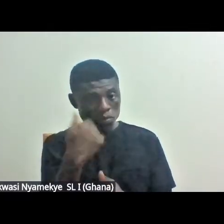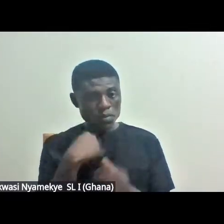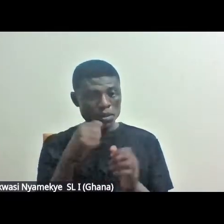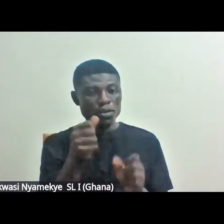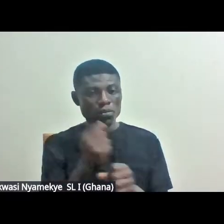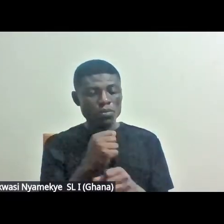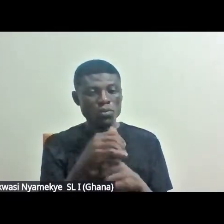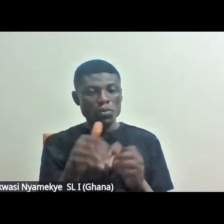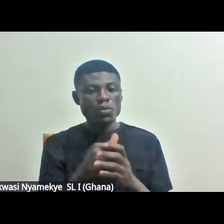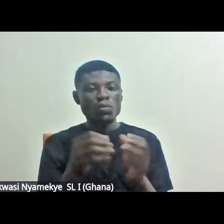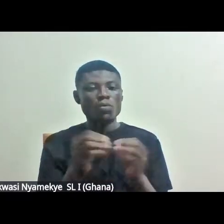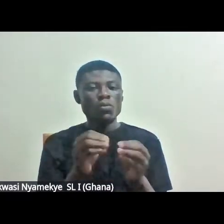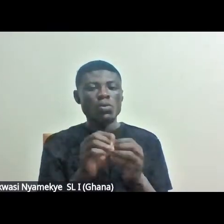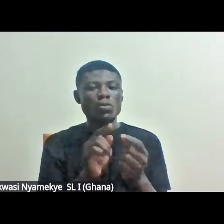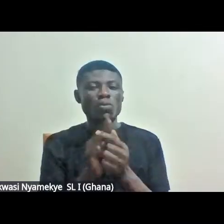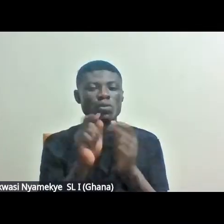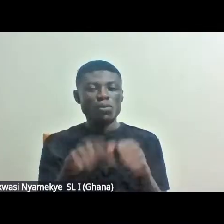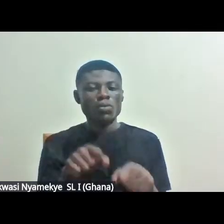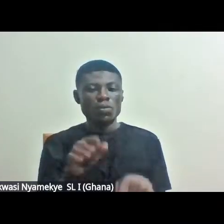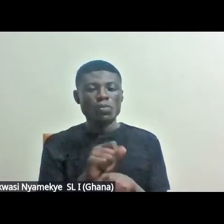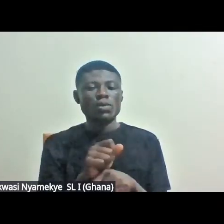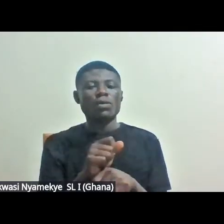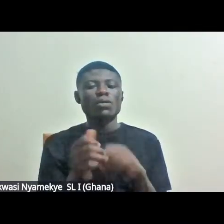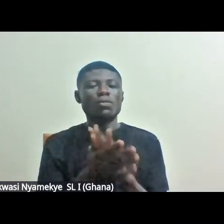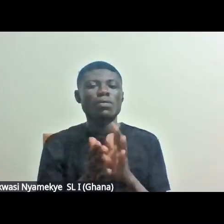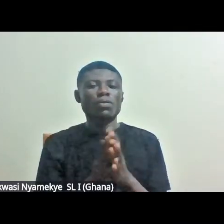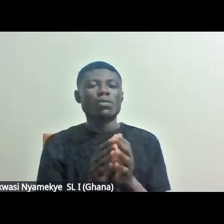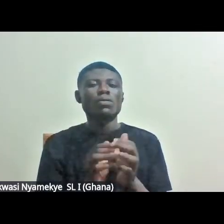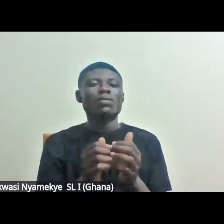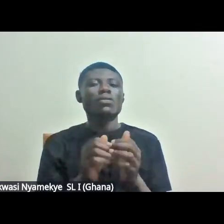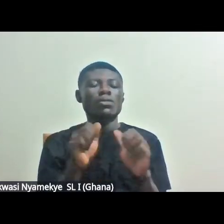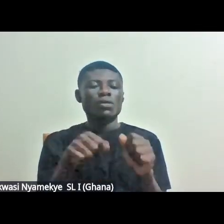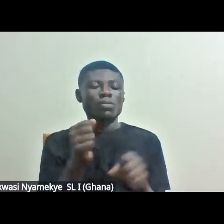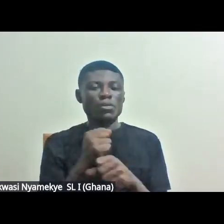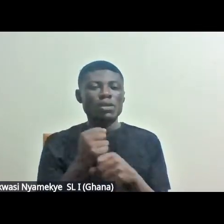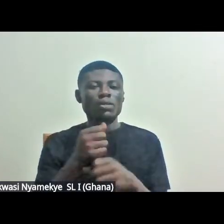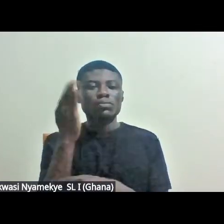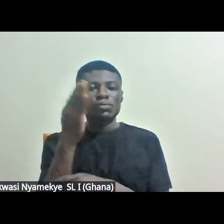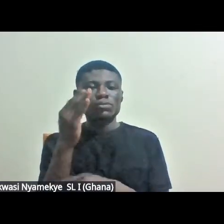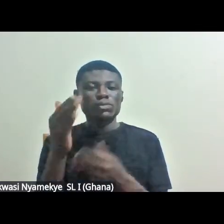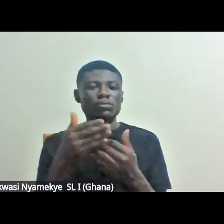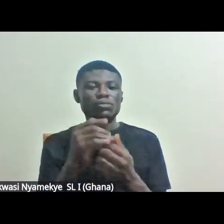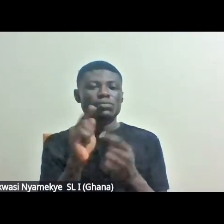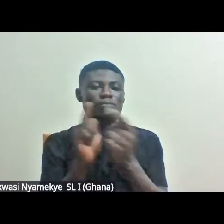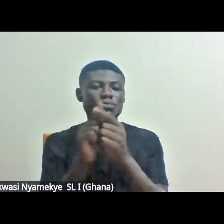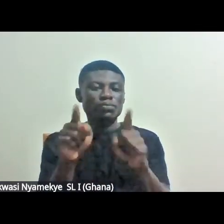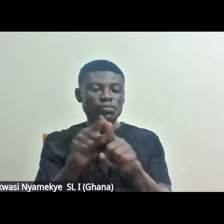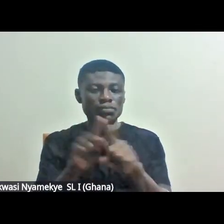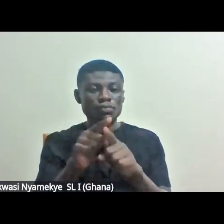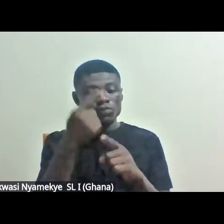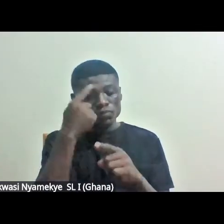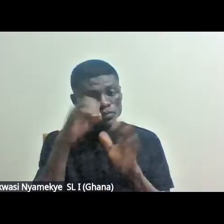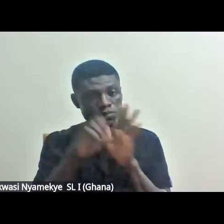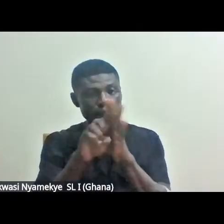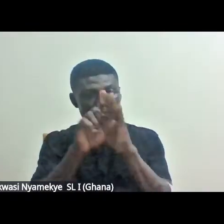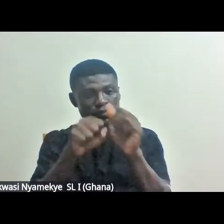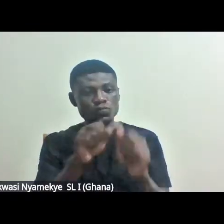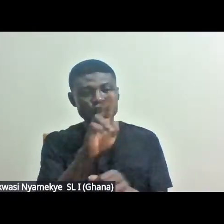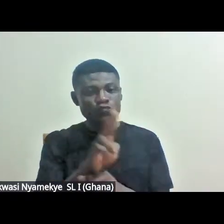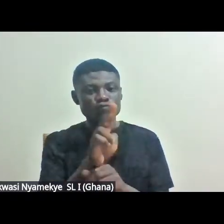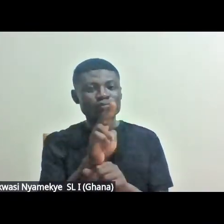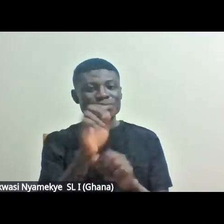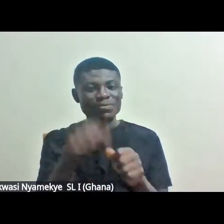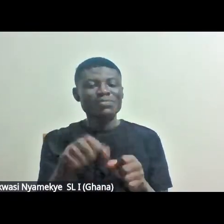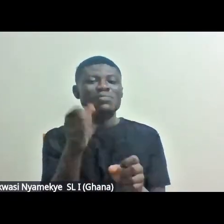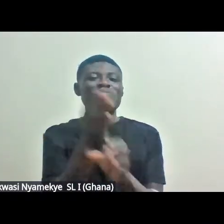slide more engaging. Exactly. You can make the slide more engaging. And also, for example, you can use these things to